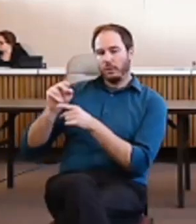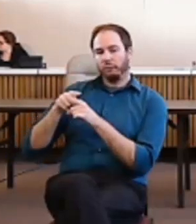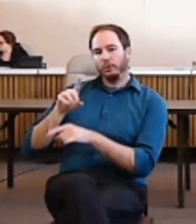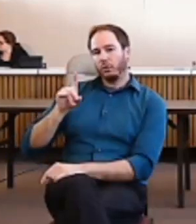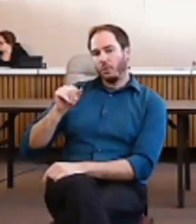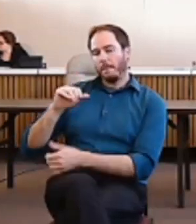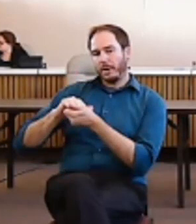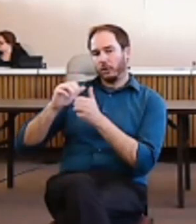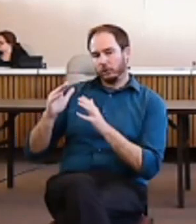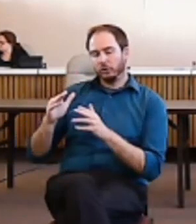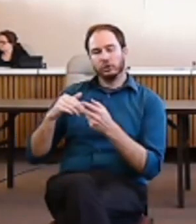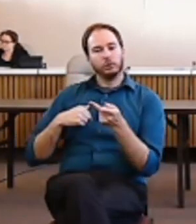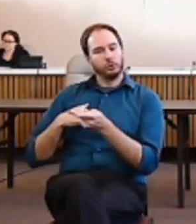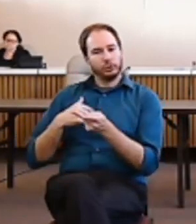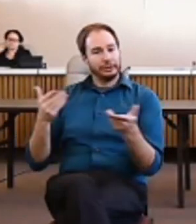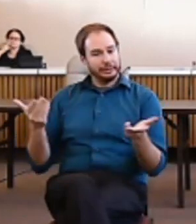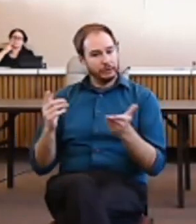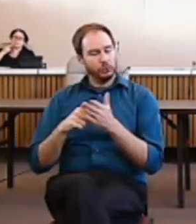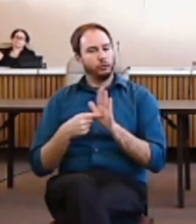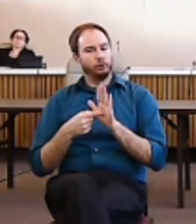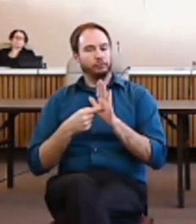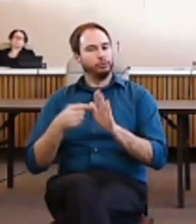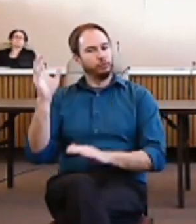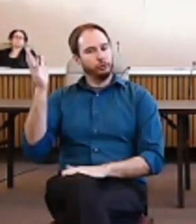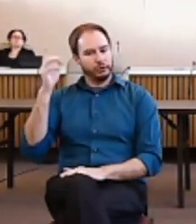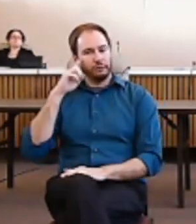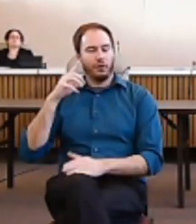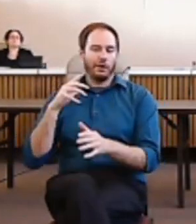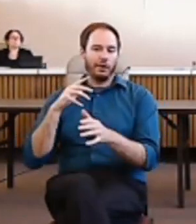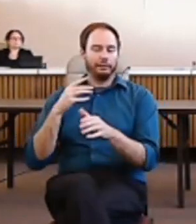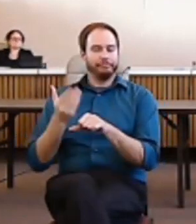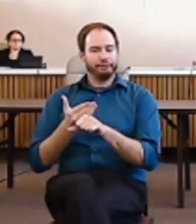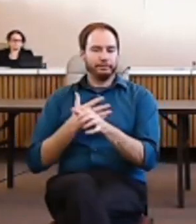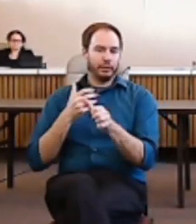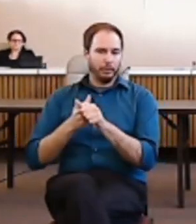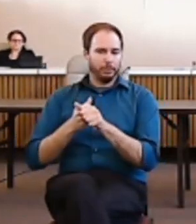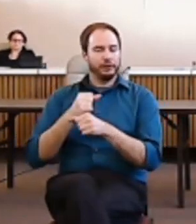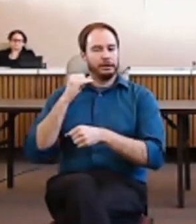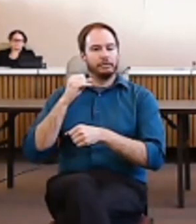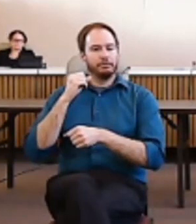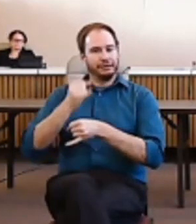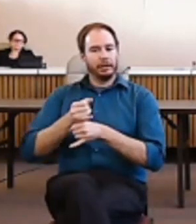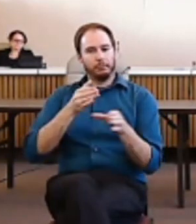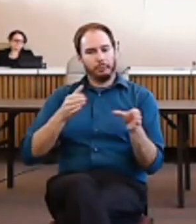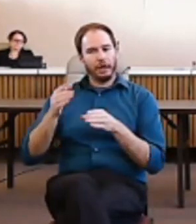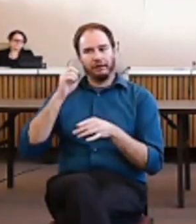Partners. And we are here to present the updated site plan for the Southridge Landing residential